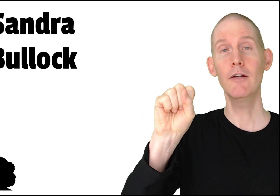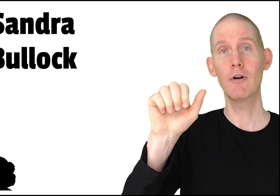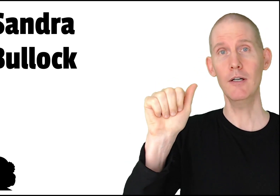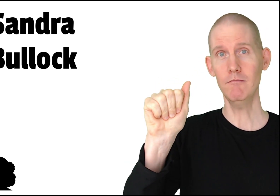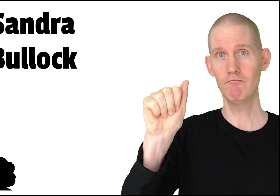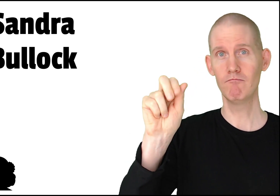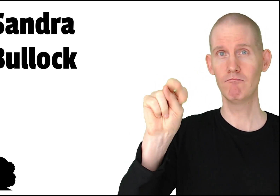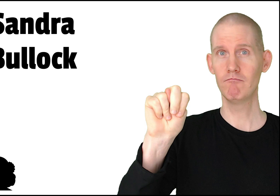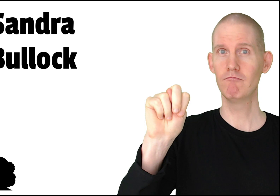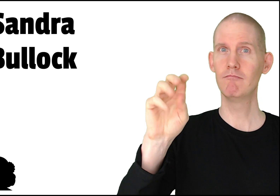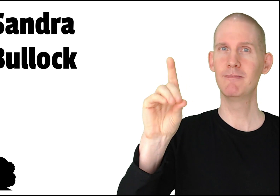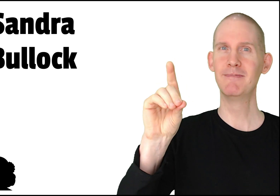Sandra,